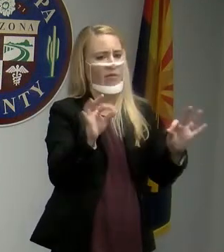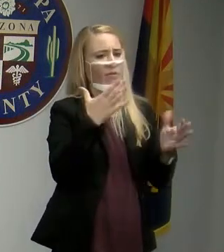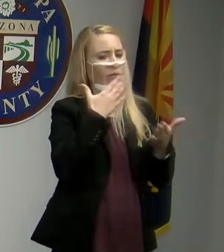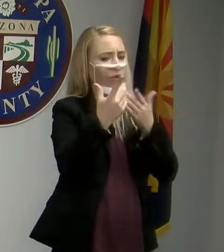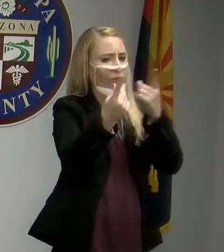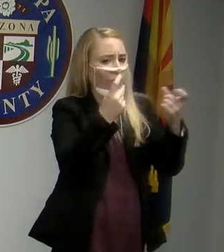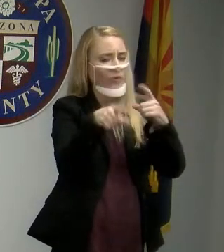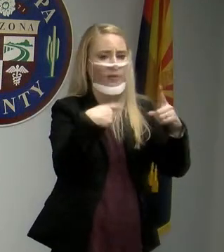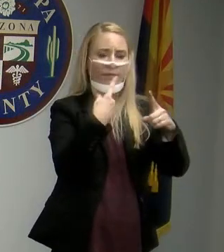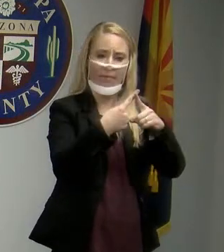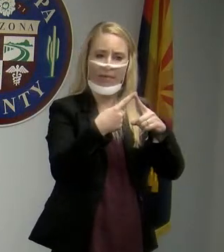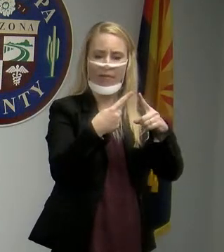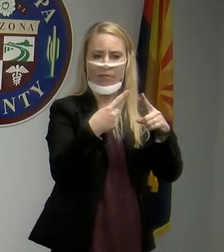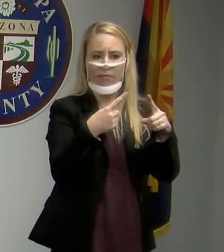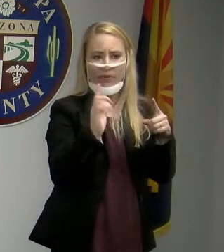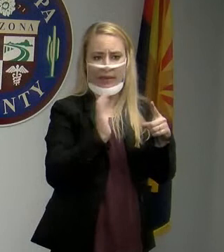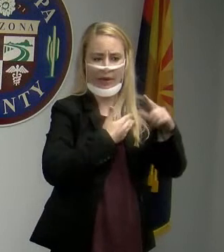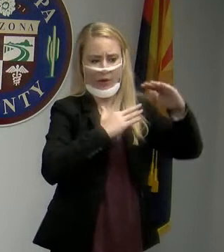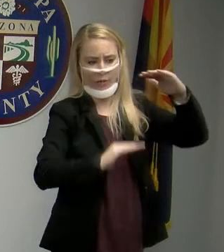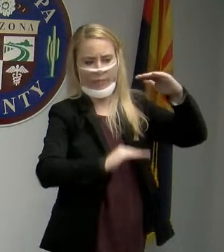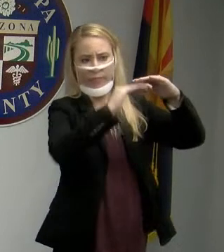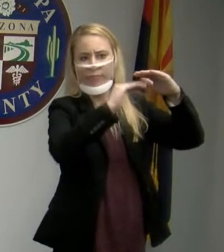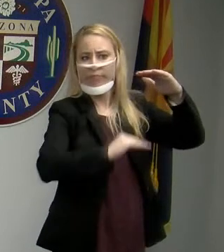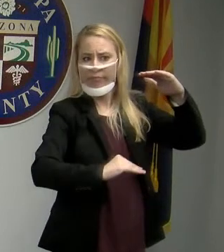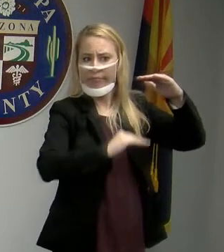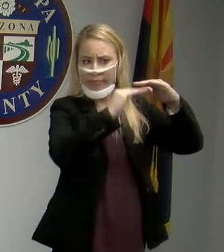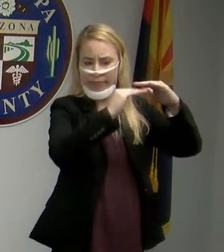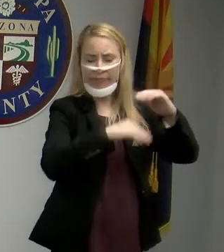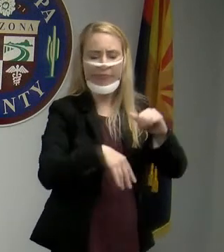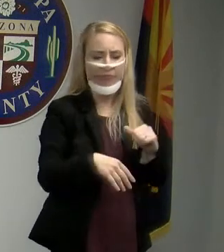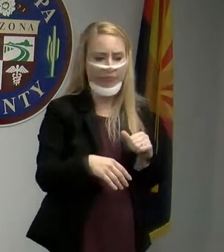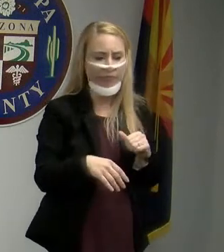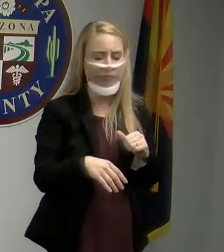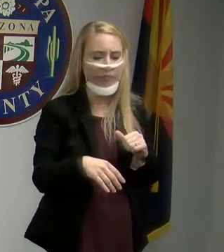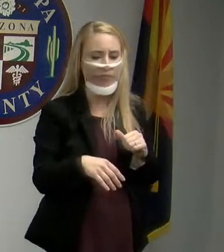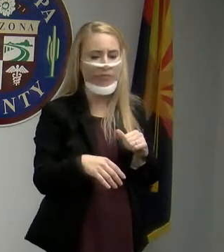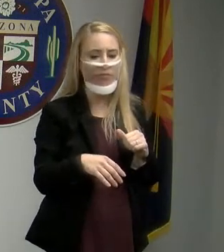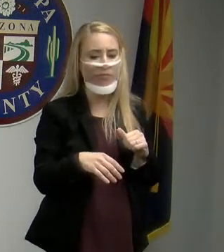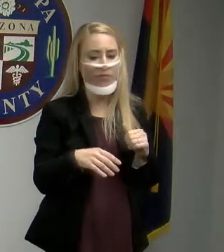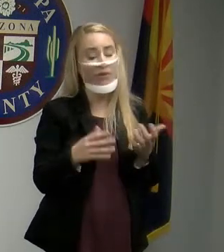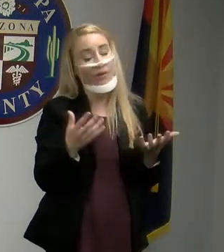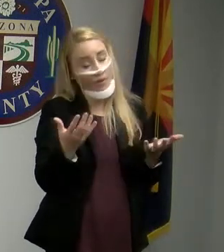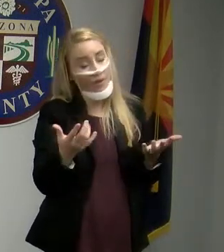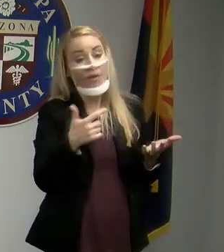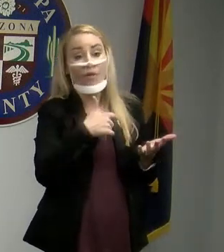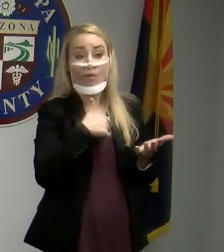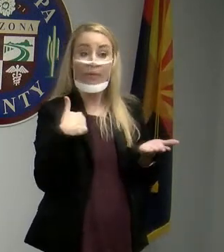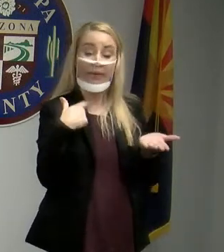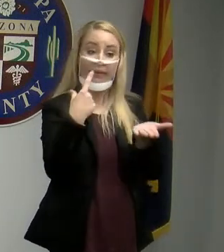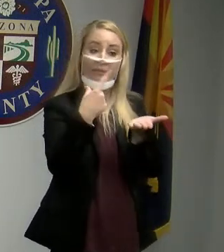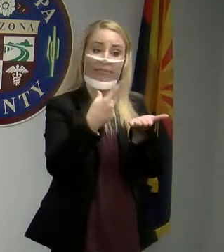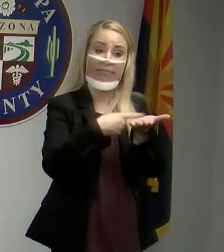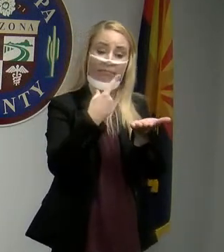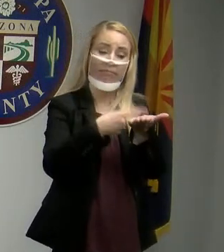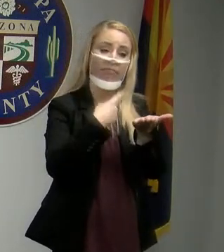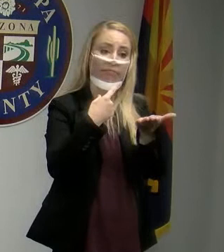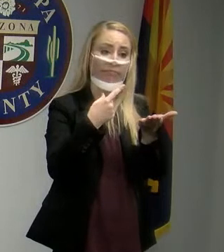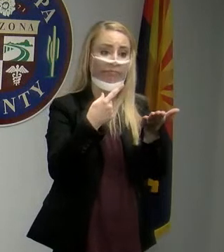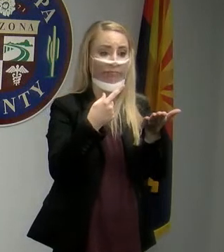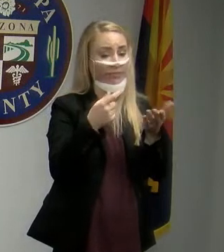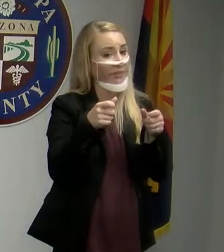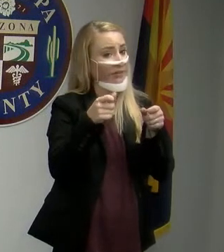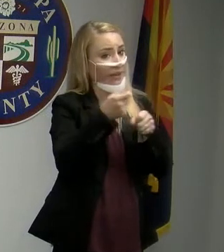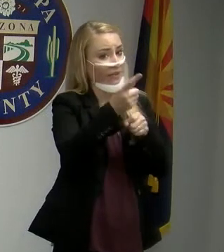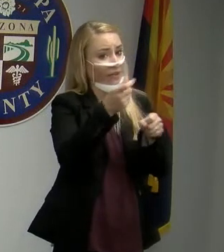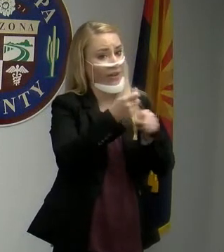is, and this isn't and Vaughn, to your point, this isn't something we talk about this occasionally over the course of the summer